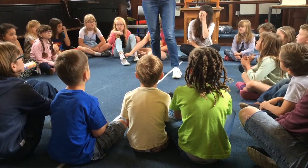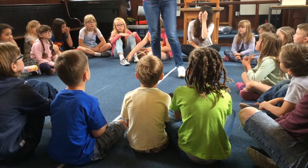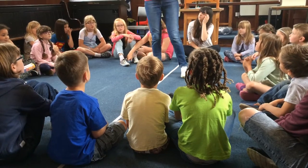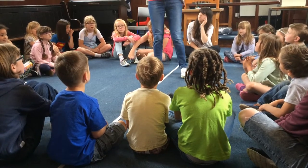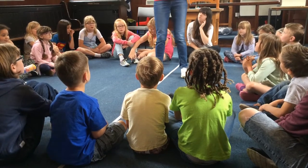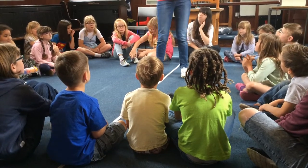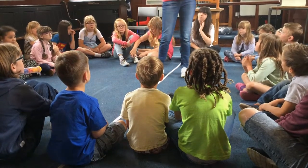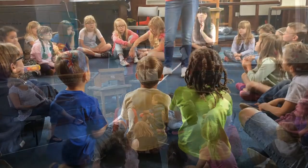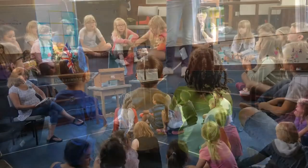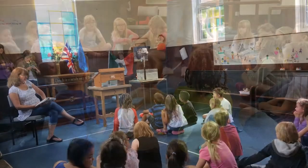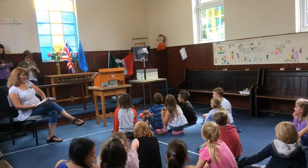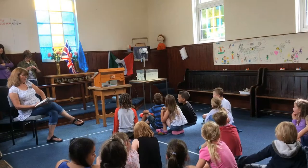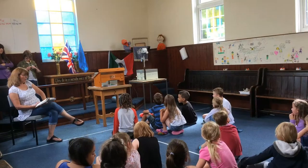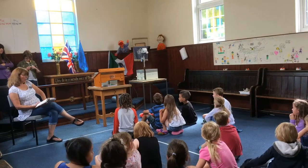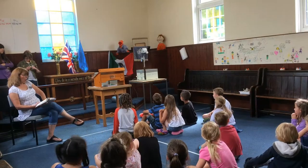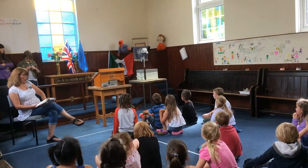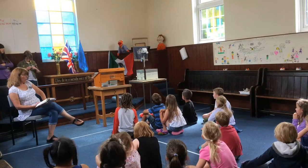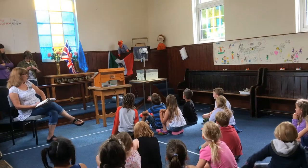Here we go.